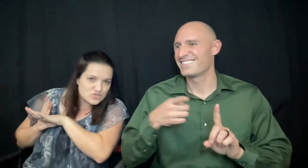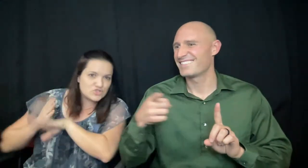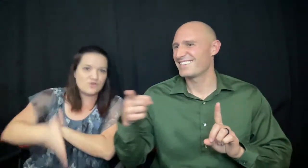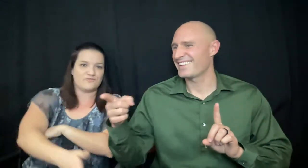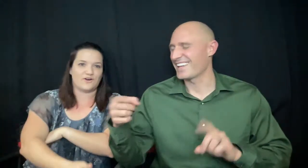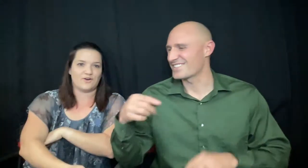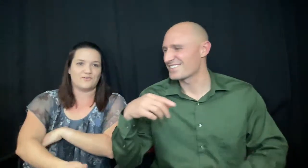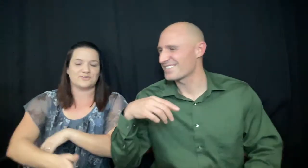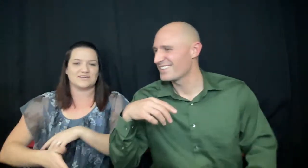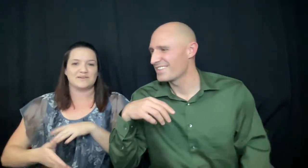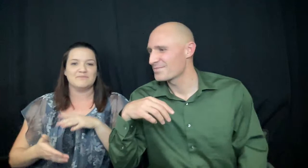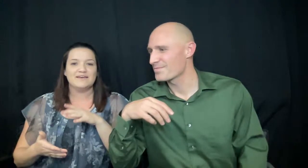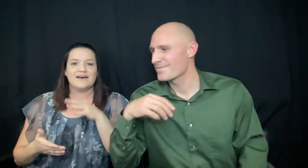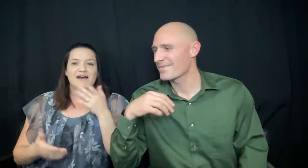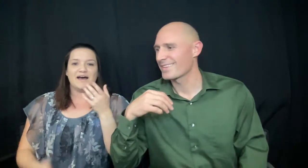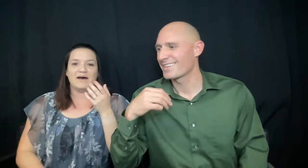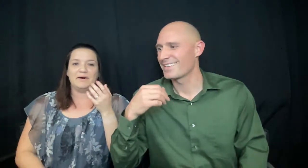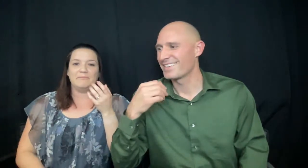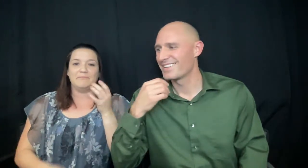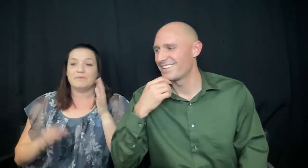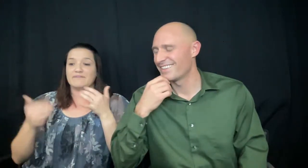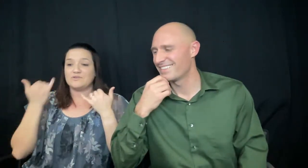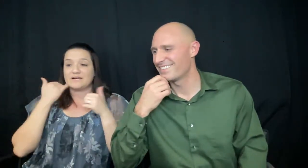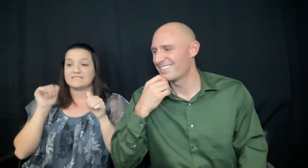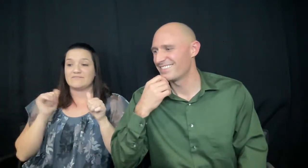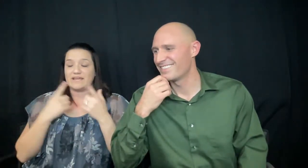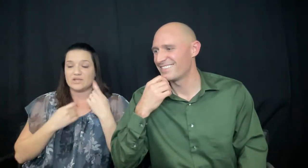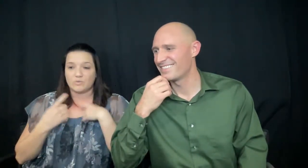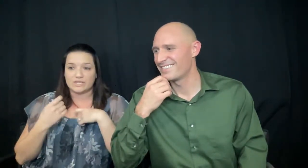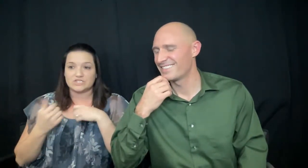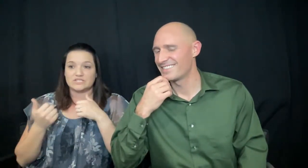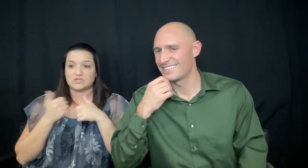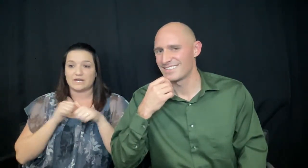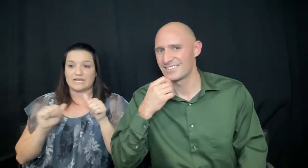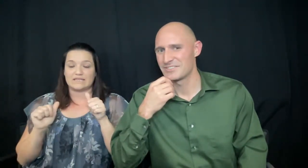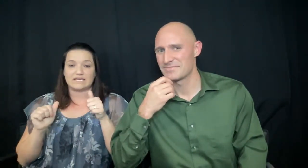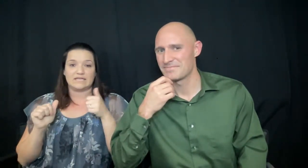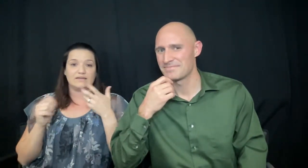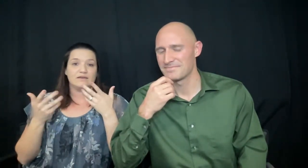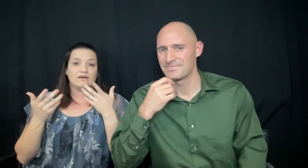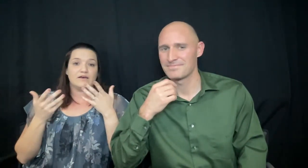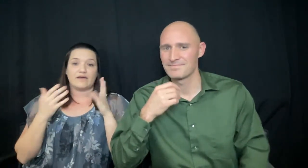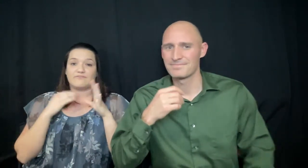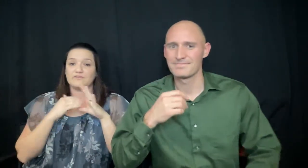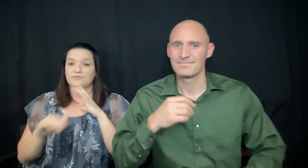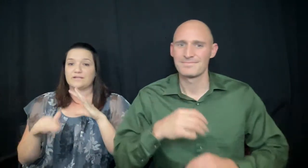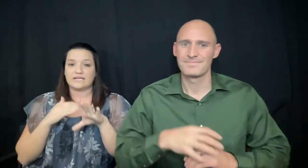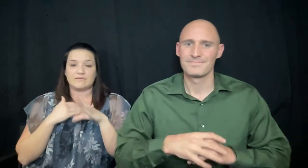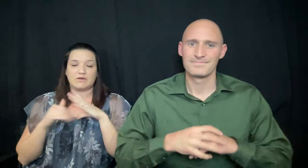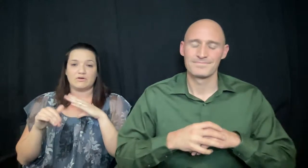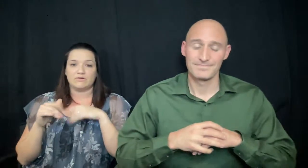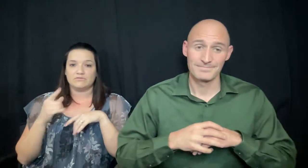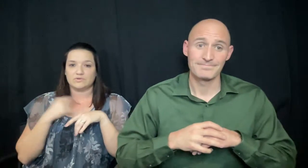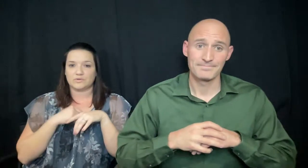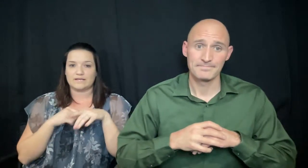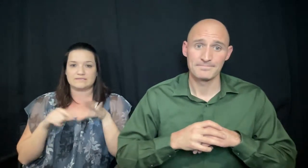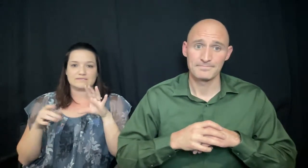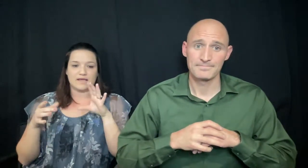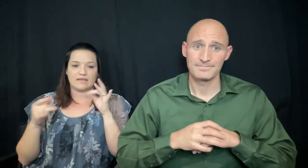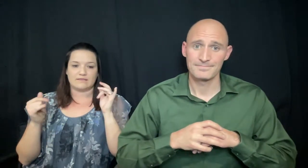so far over time. But if you guys have any questions or anything, yeah, feel free to email Chris, and then